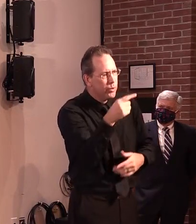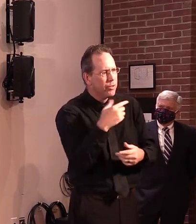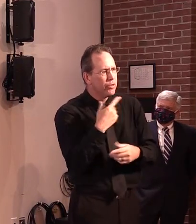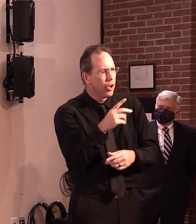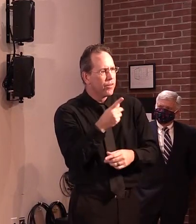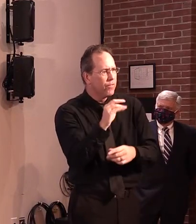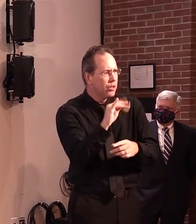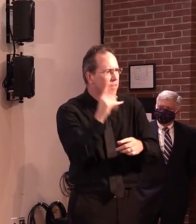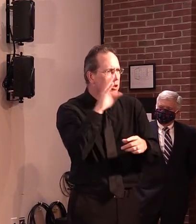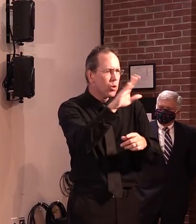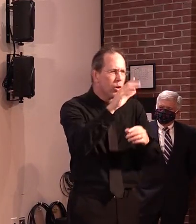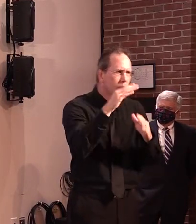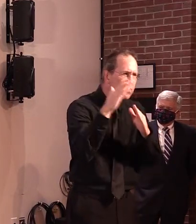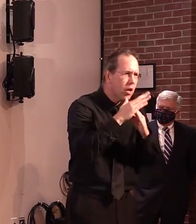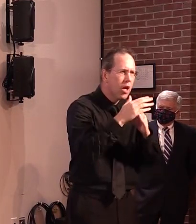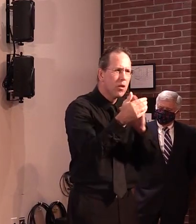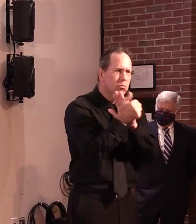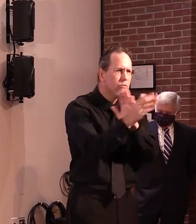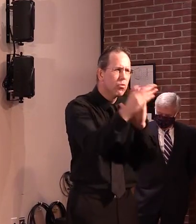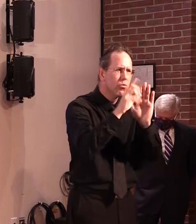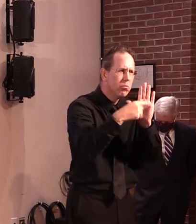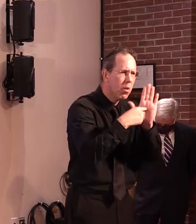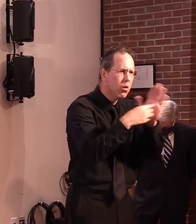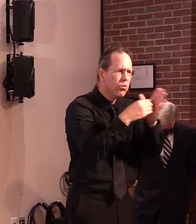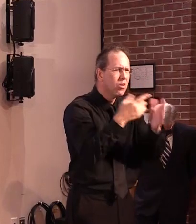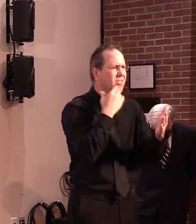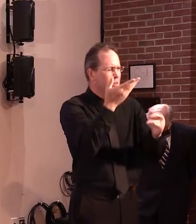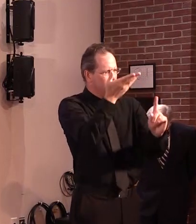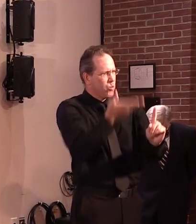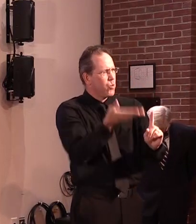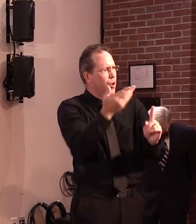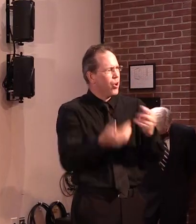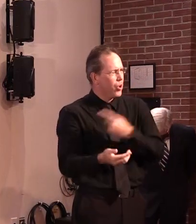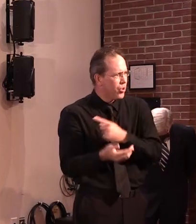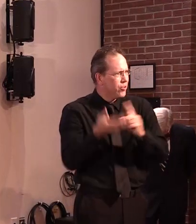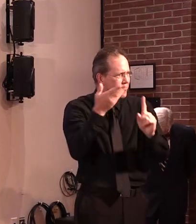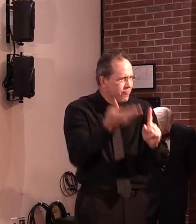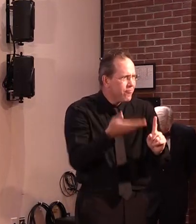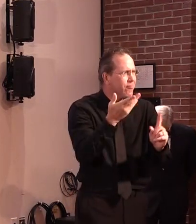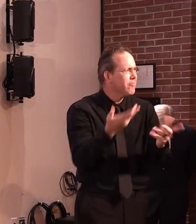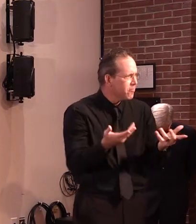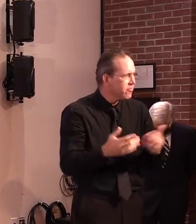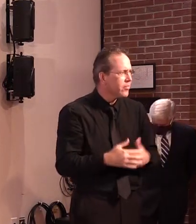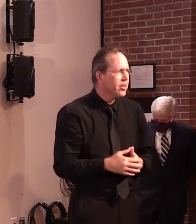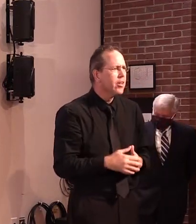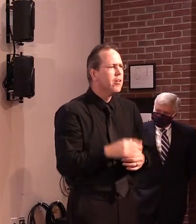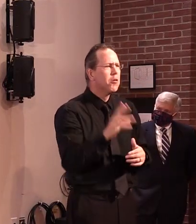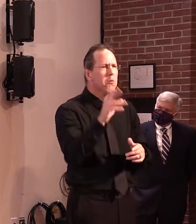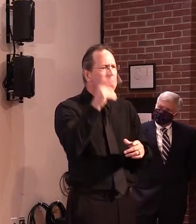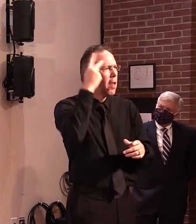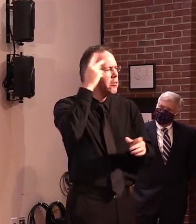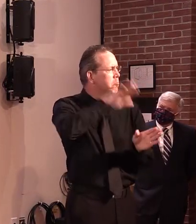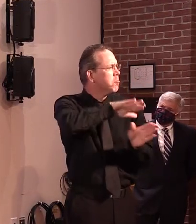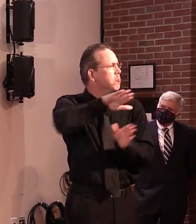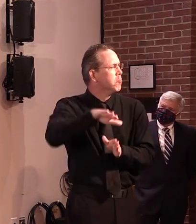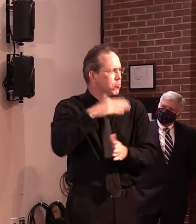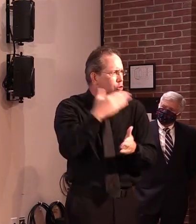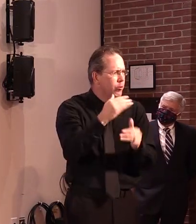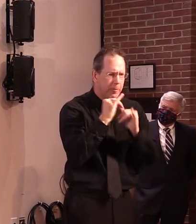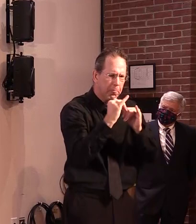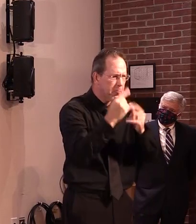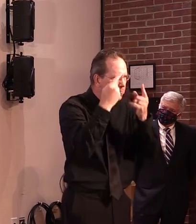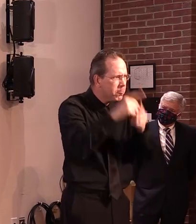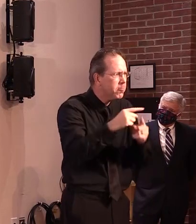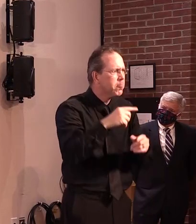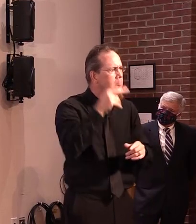with you, your leadership, your placement of science over politics, and your staunch focus on protecting the